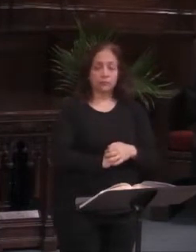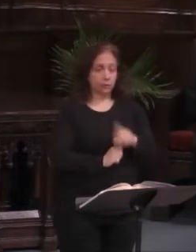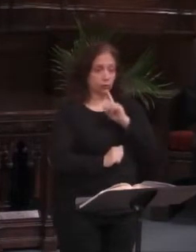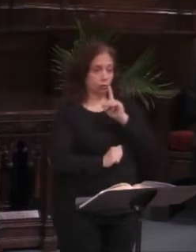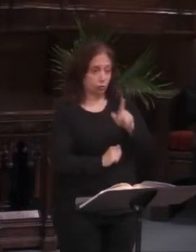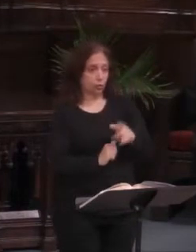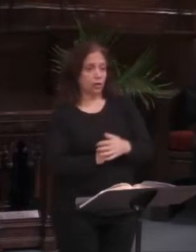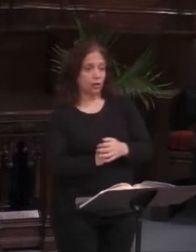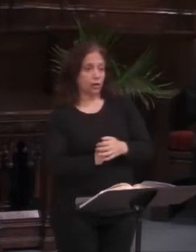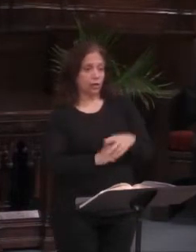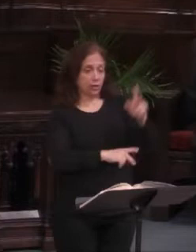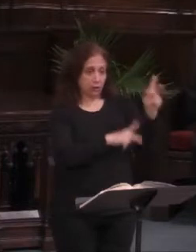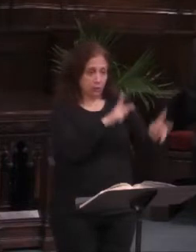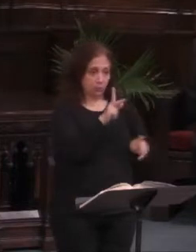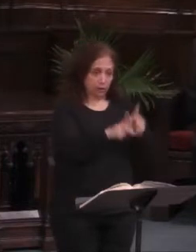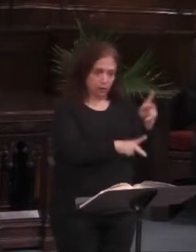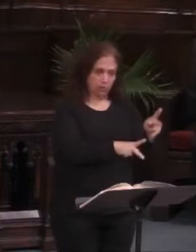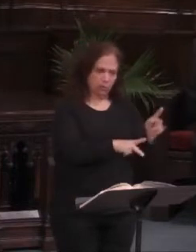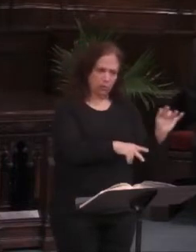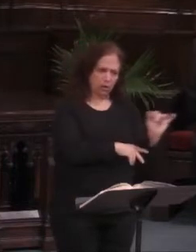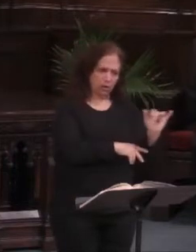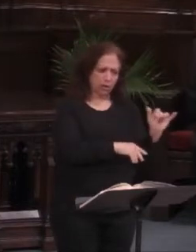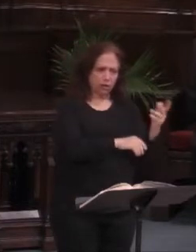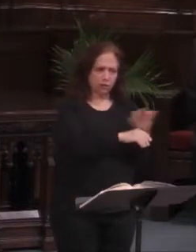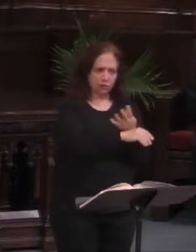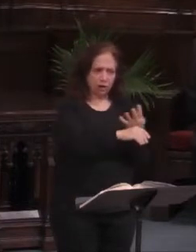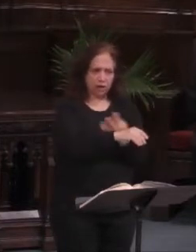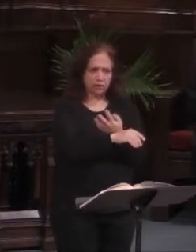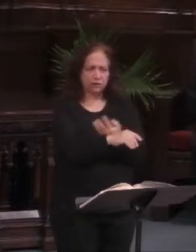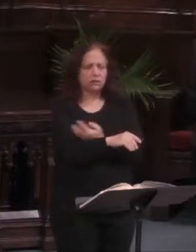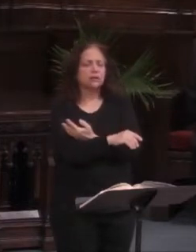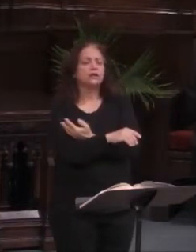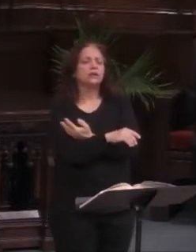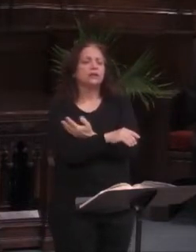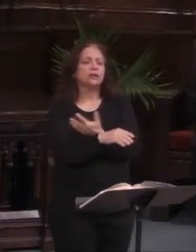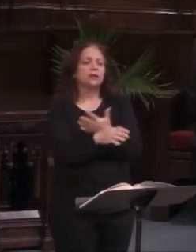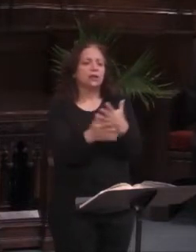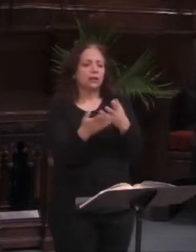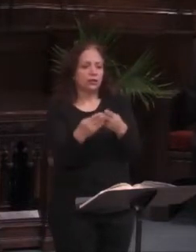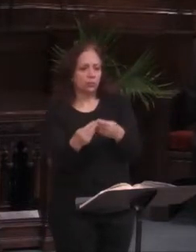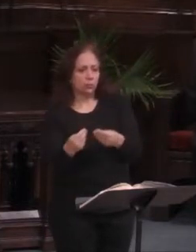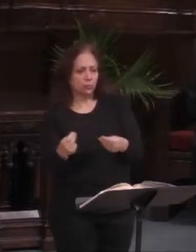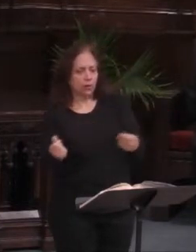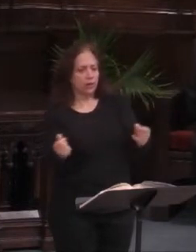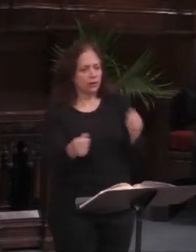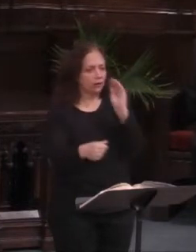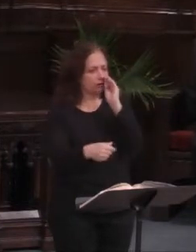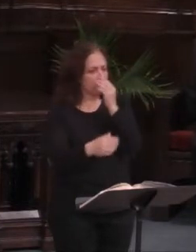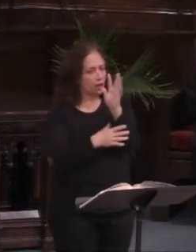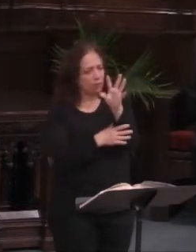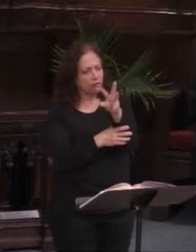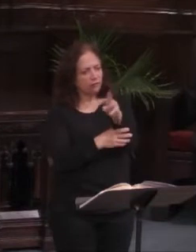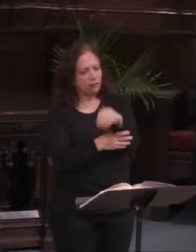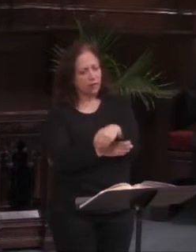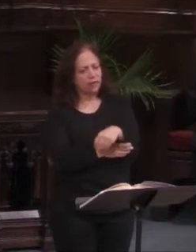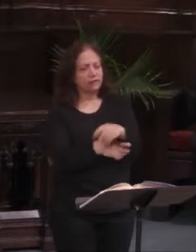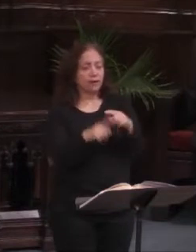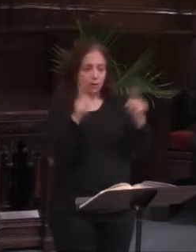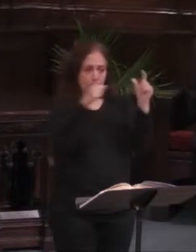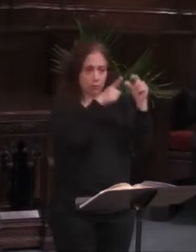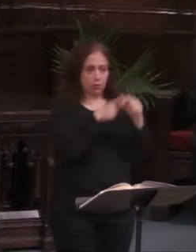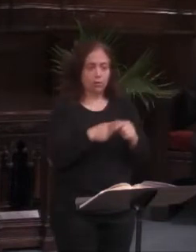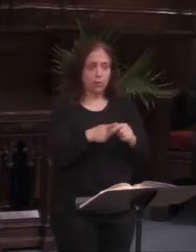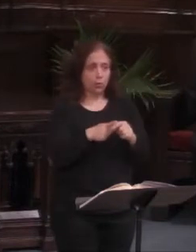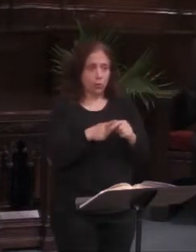Surely the people are grass. The grass withers, the flower fades, but the word of our God